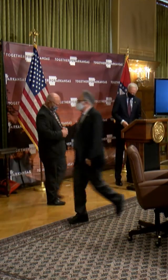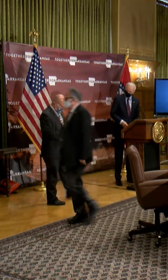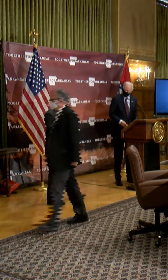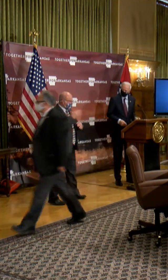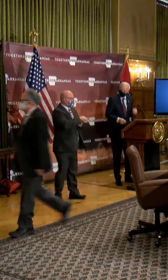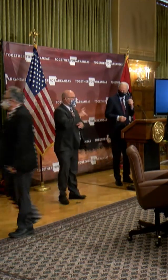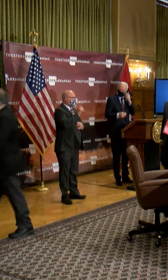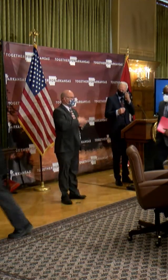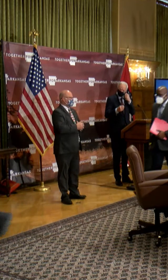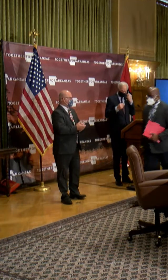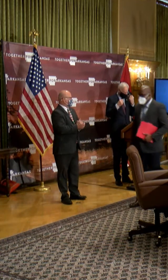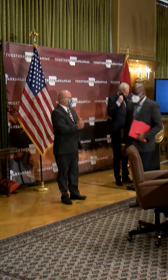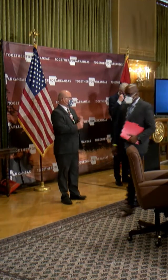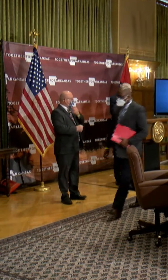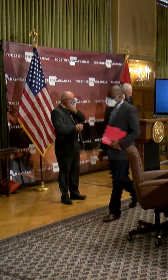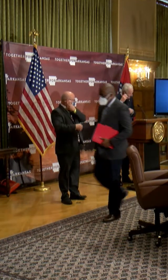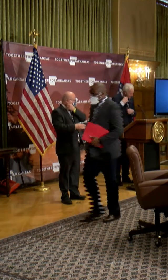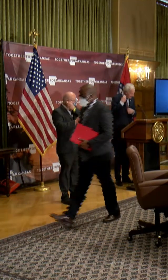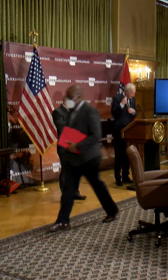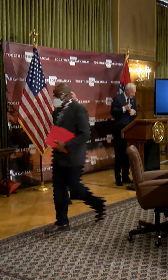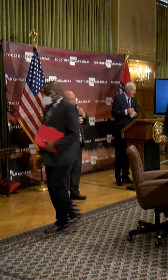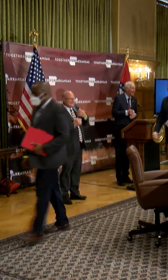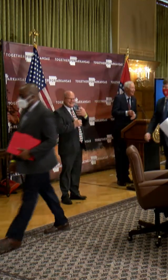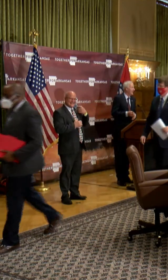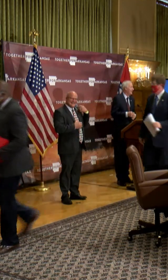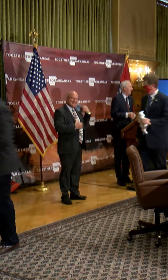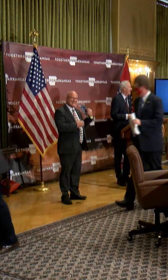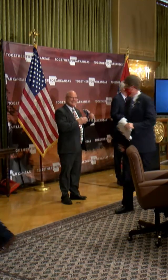Morning, Eddie. Afternoon, Governor. Afternoon.